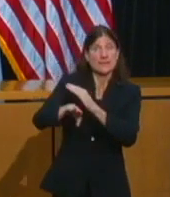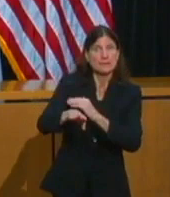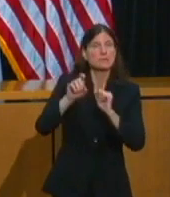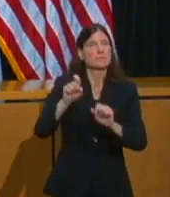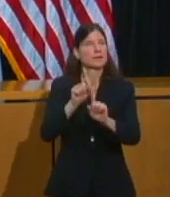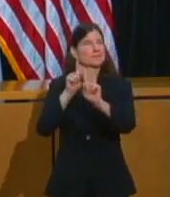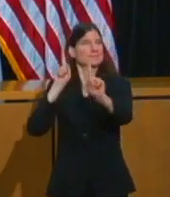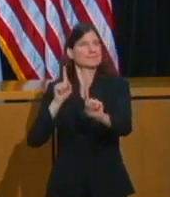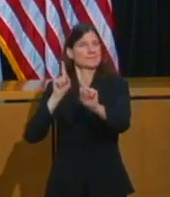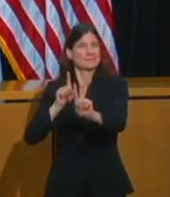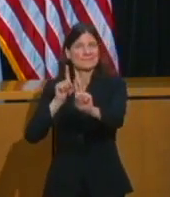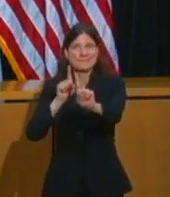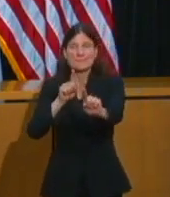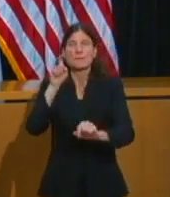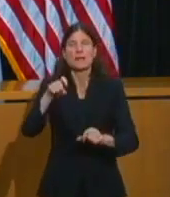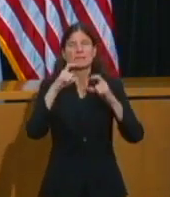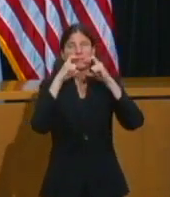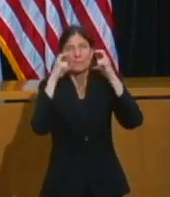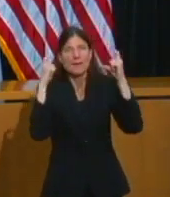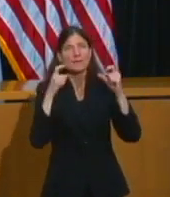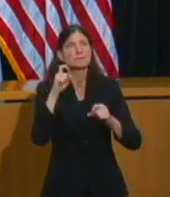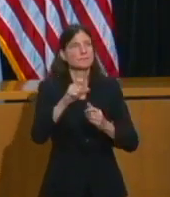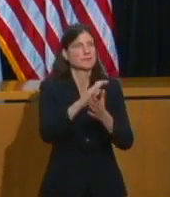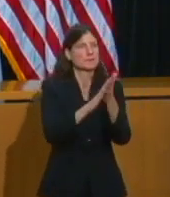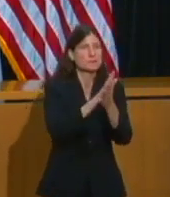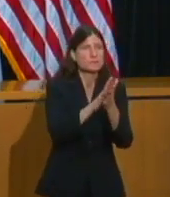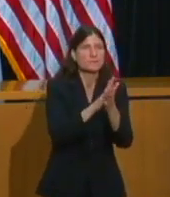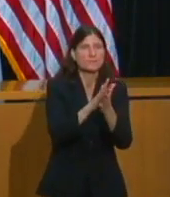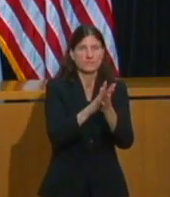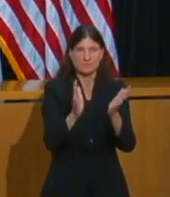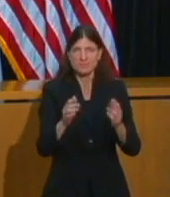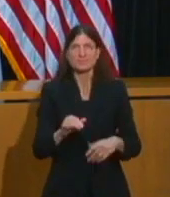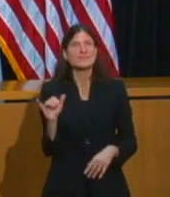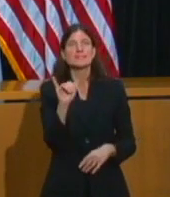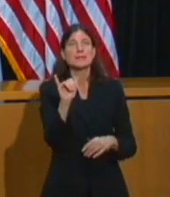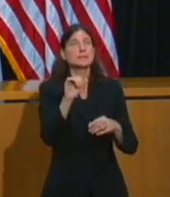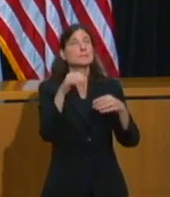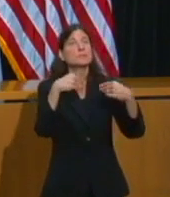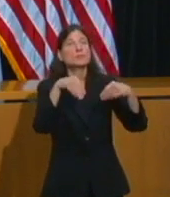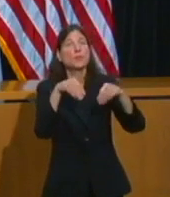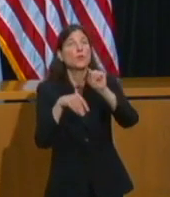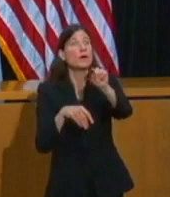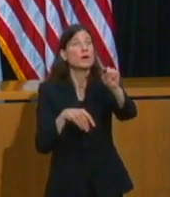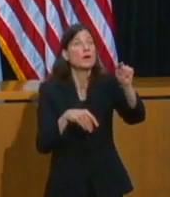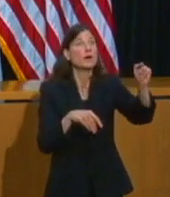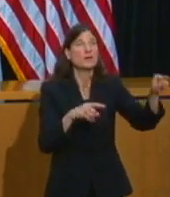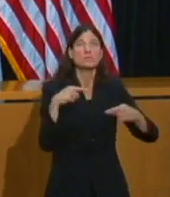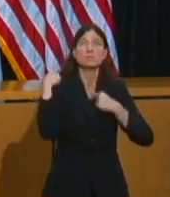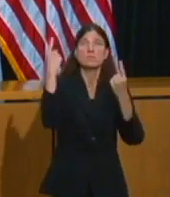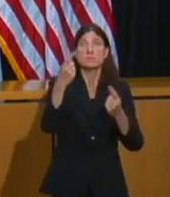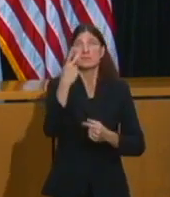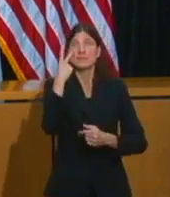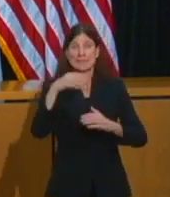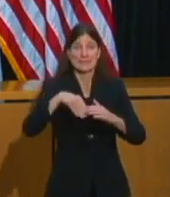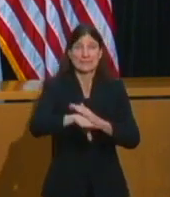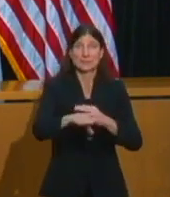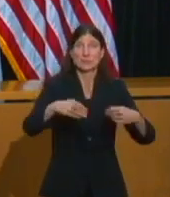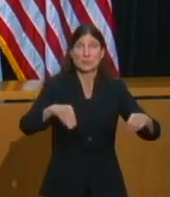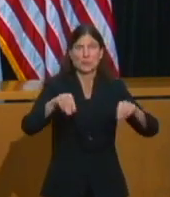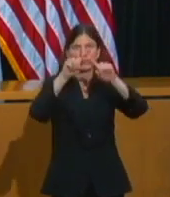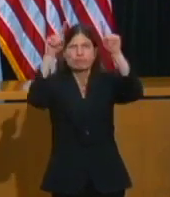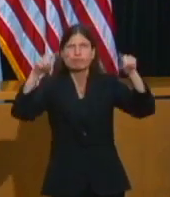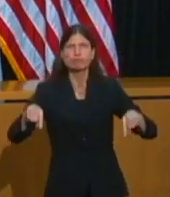like other industries that have opened in phase one and are preparing to do so in phase two. So for